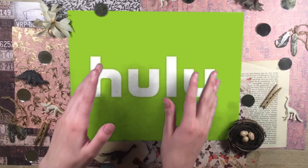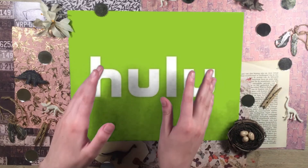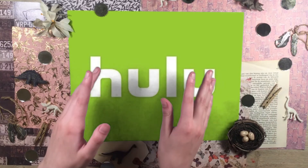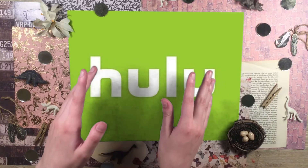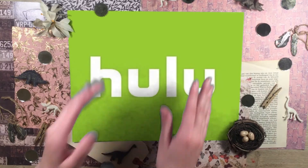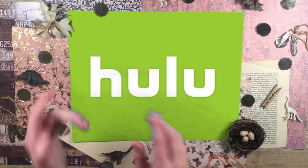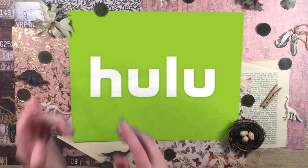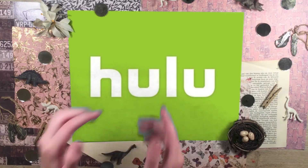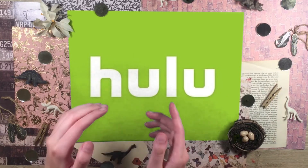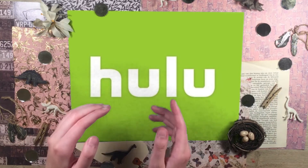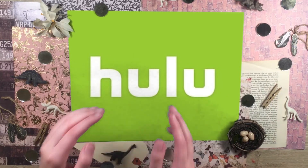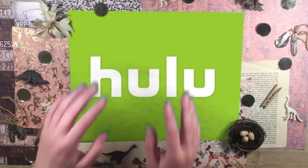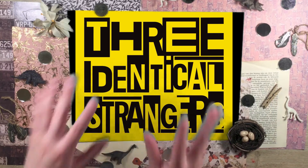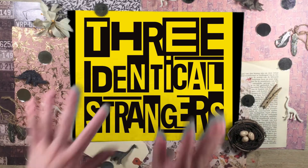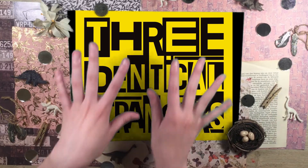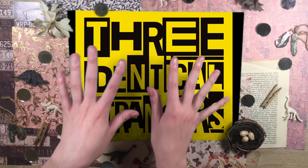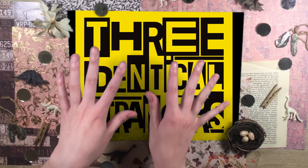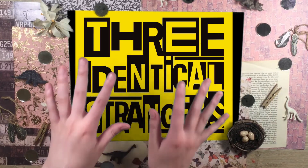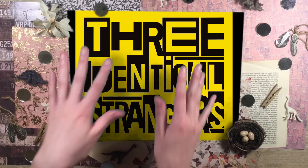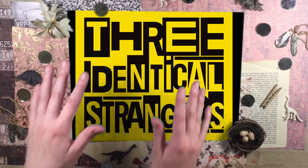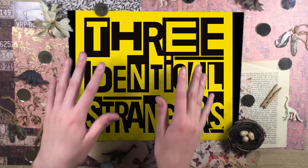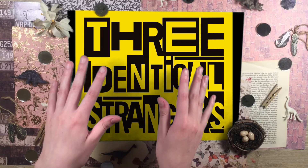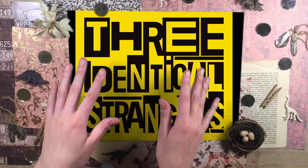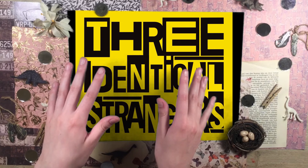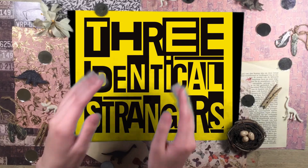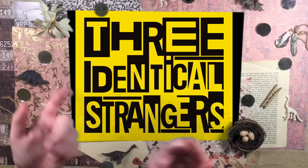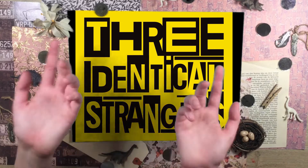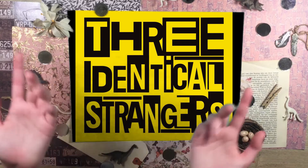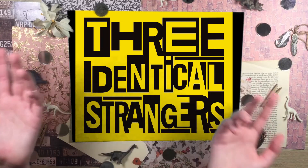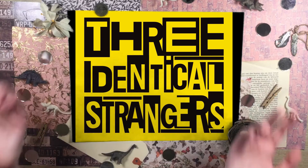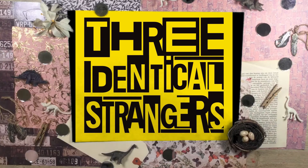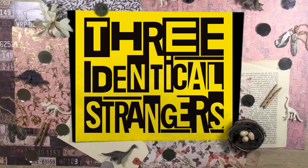what was described sounds interesting, I strongly encourage you watch it, because it only gets better.